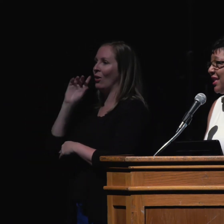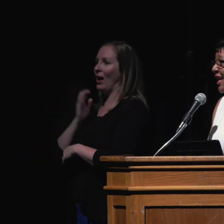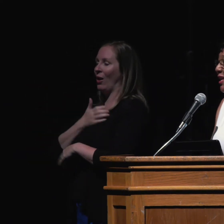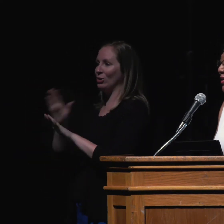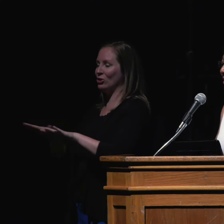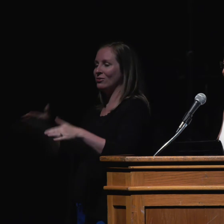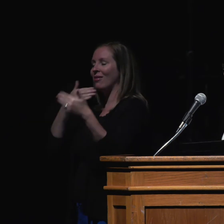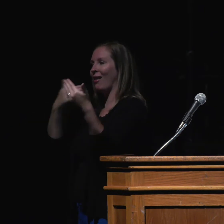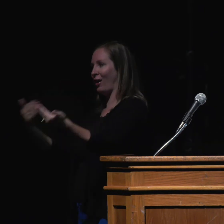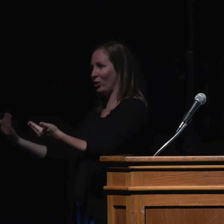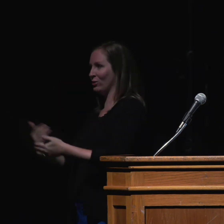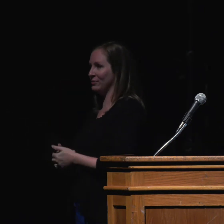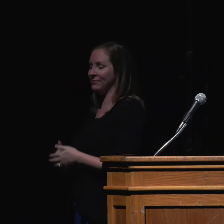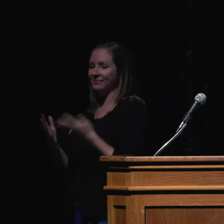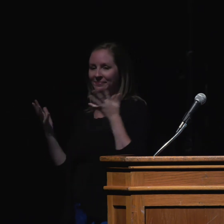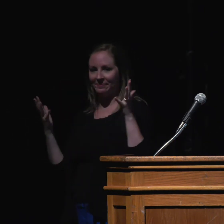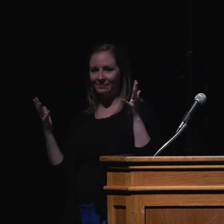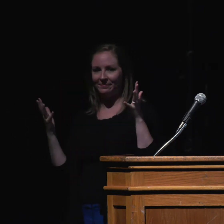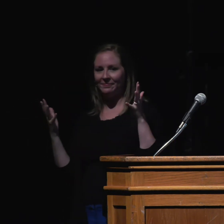children. Thank you.